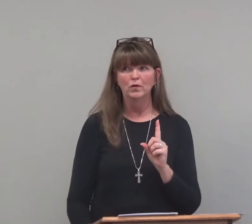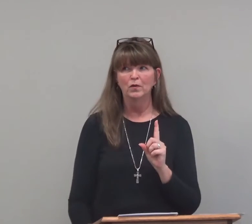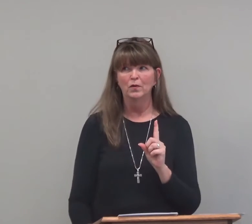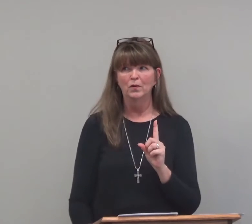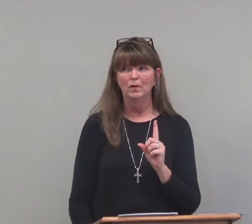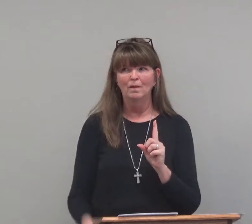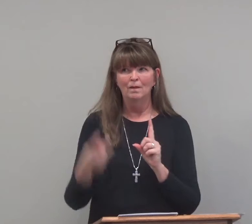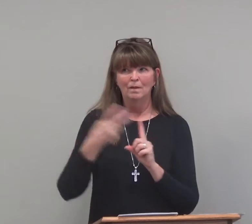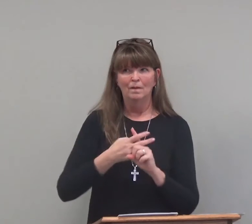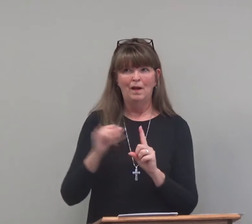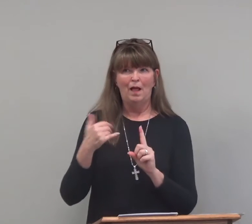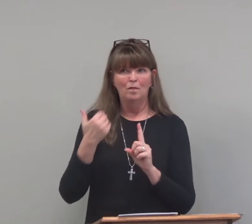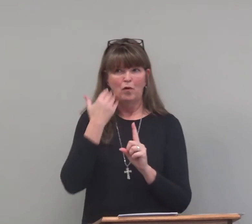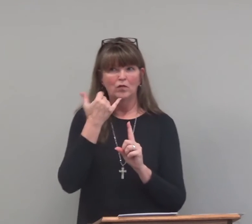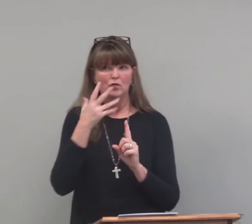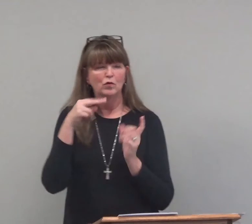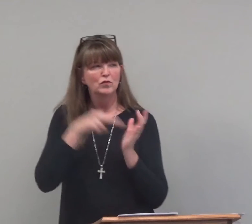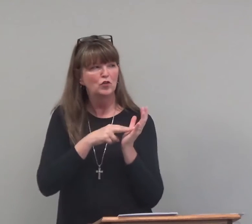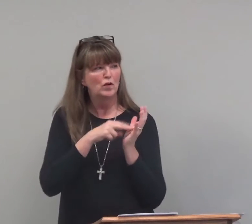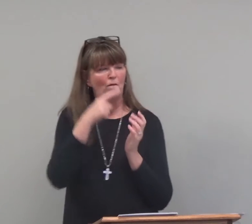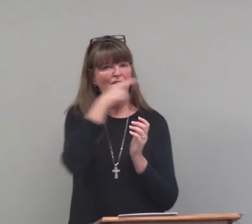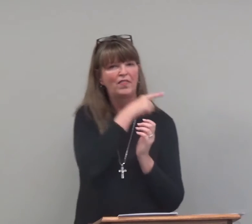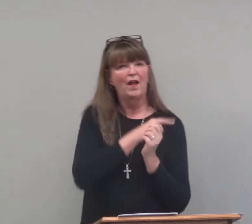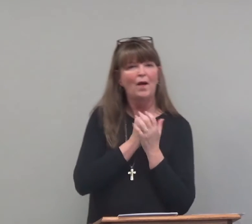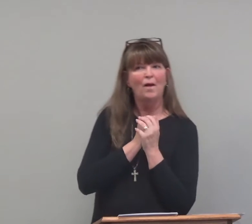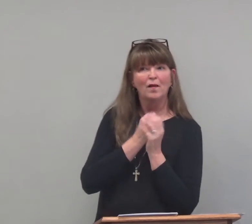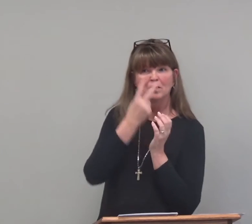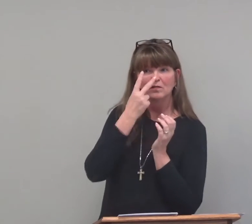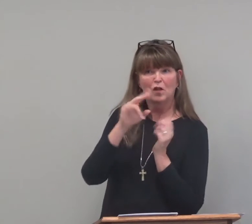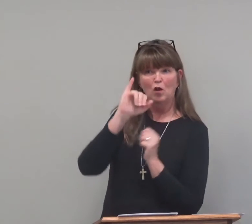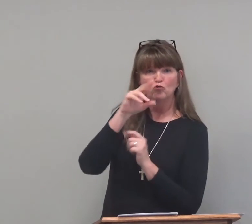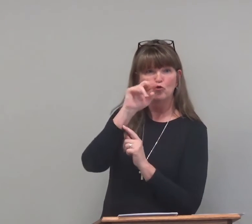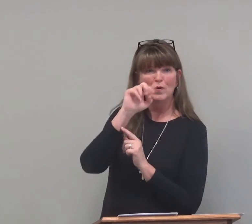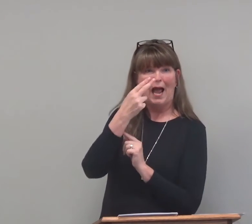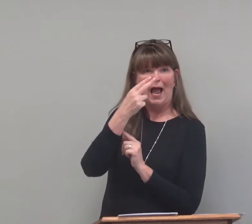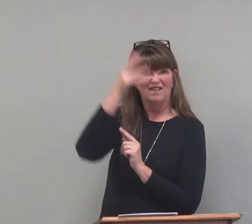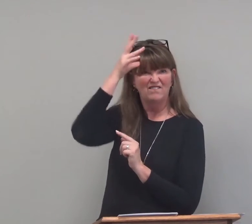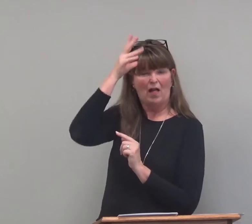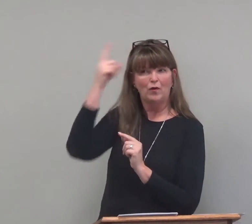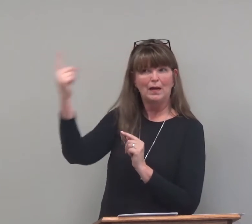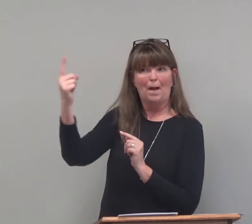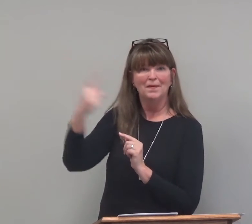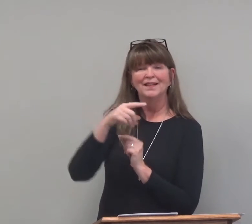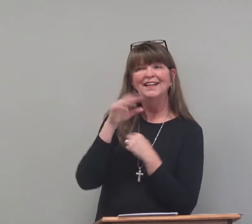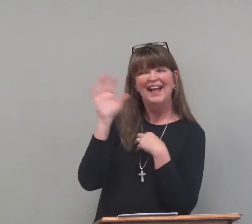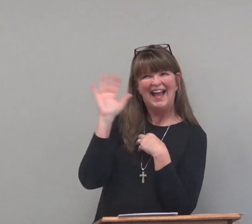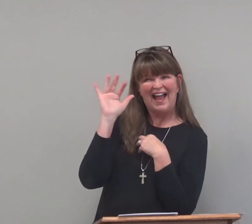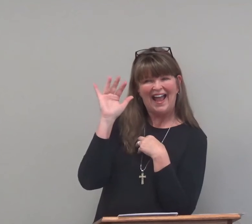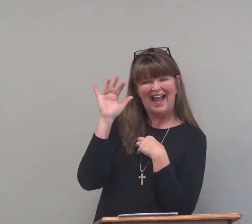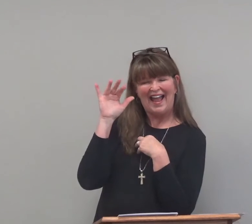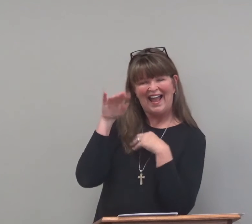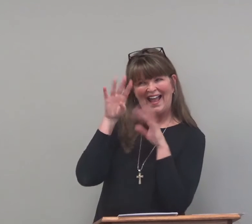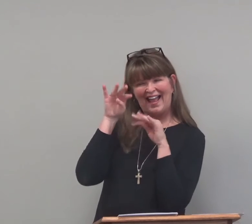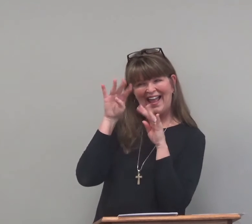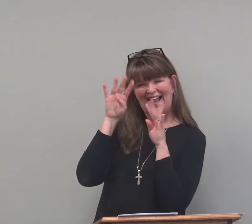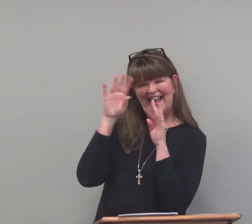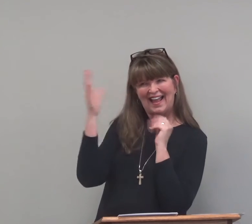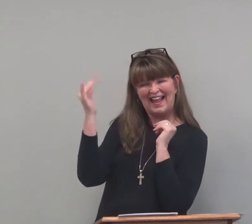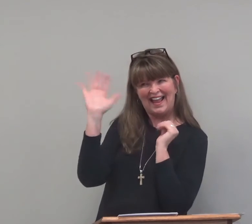So she dressed up like a prostitute and stood on the corner and saw Judah, the dad, come, and she just kind of flickered